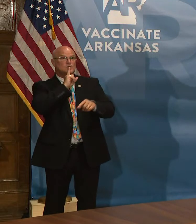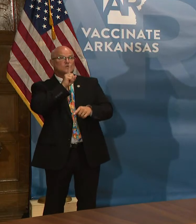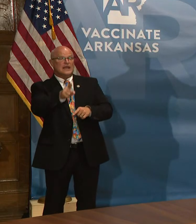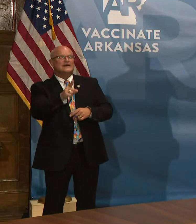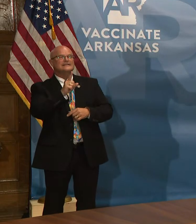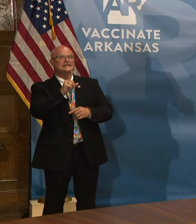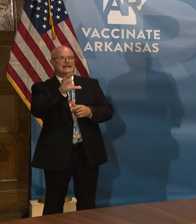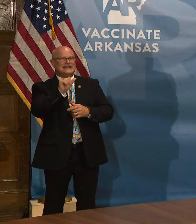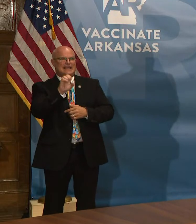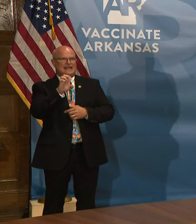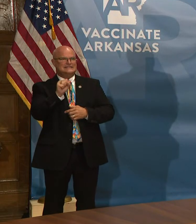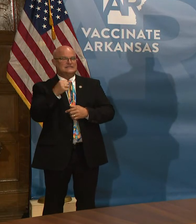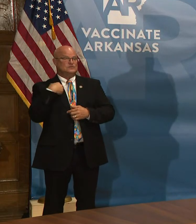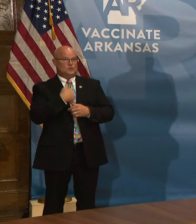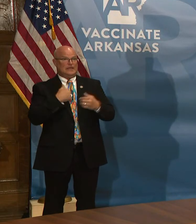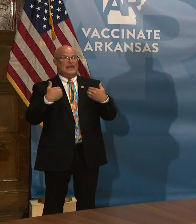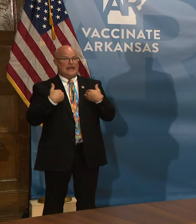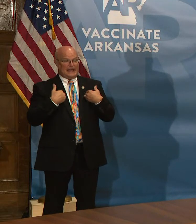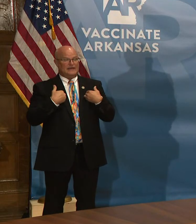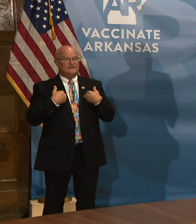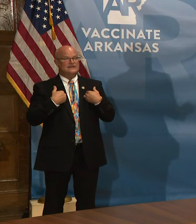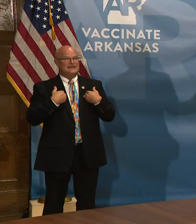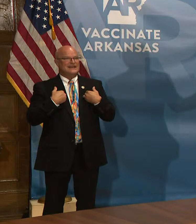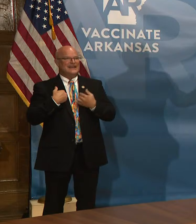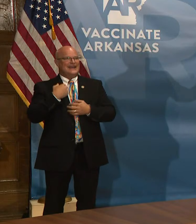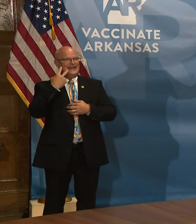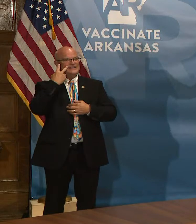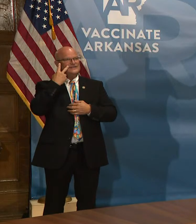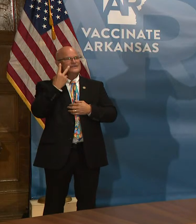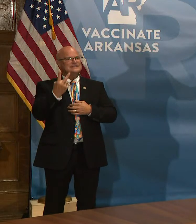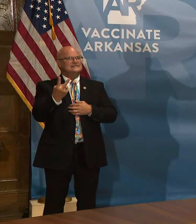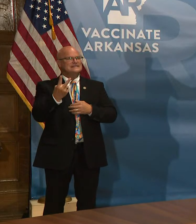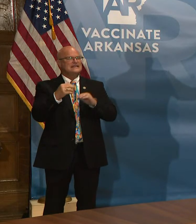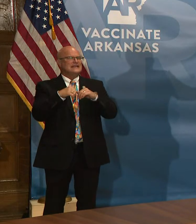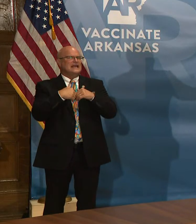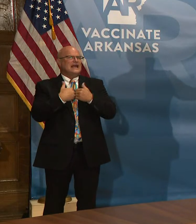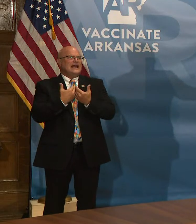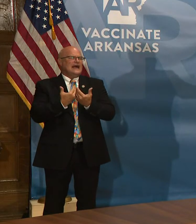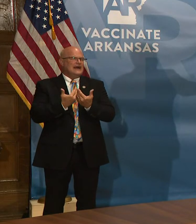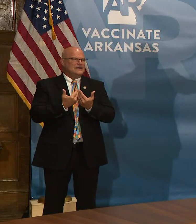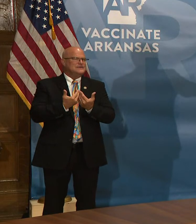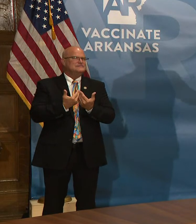the actual cases that we've had, and you can see how